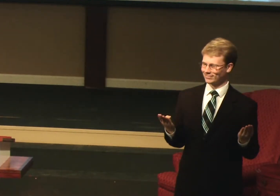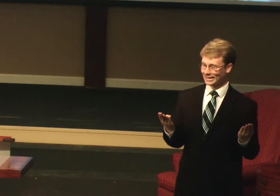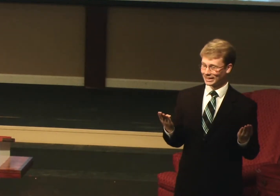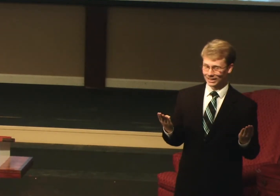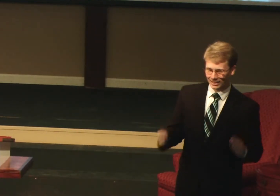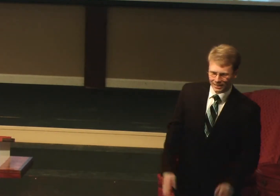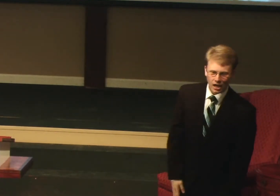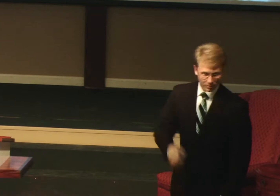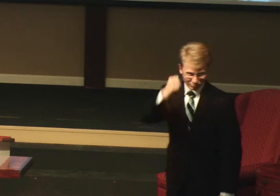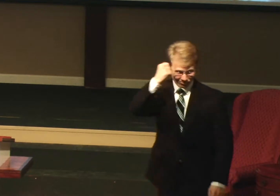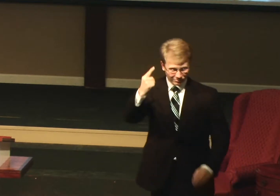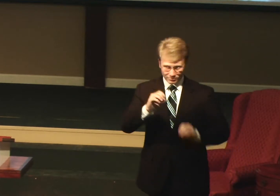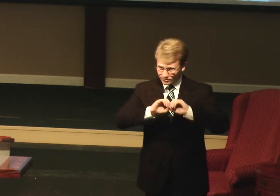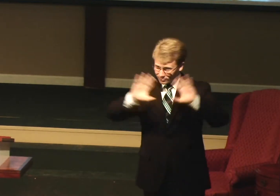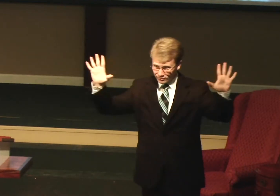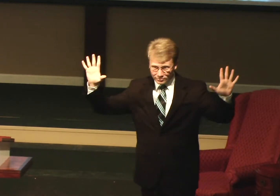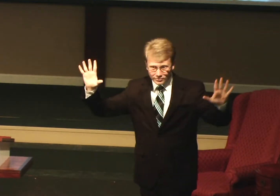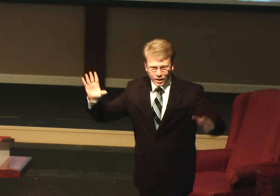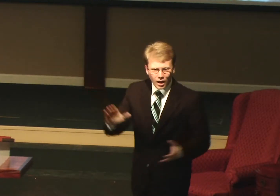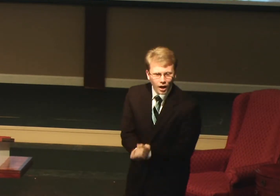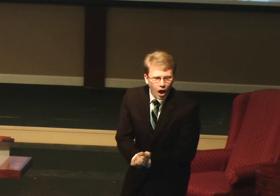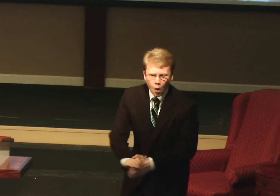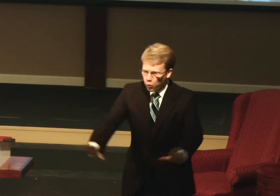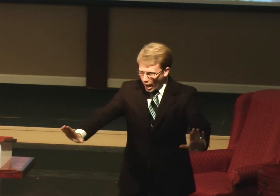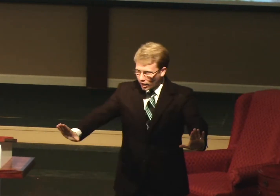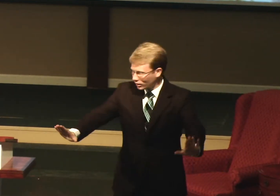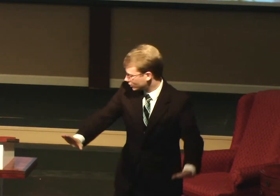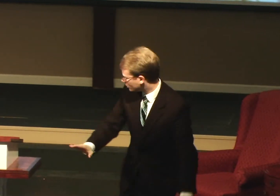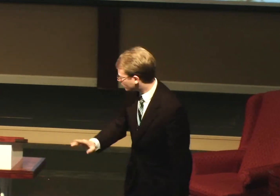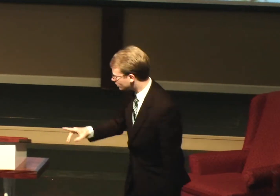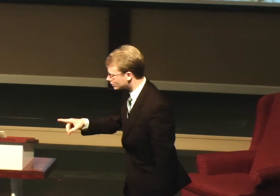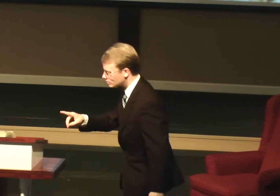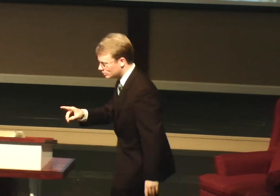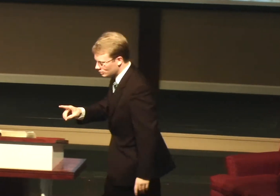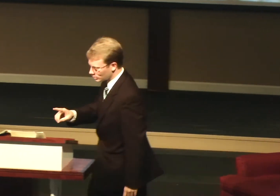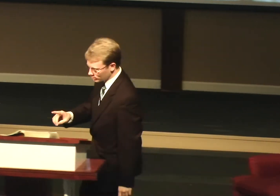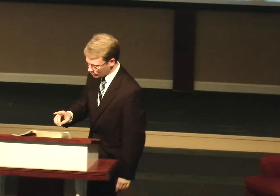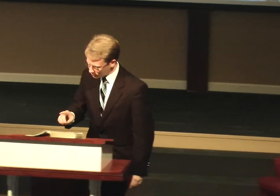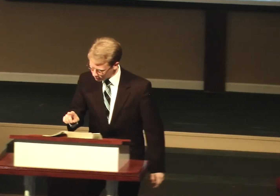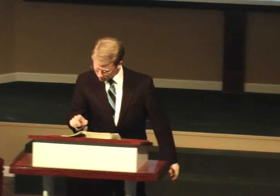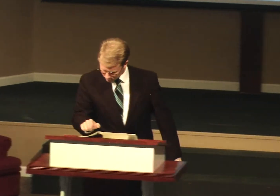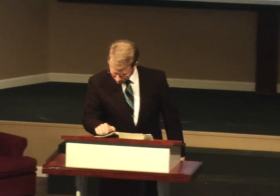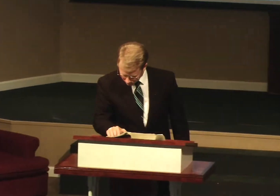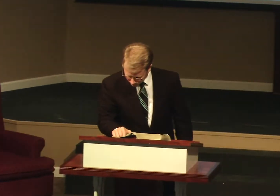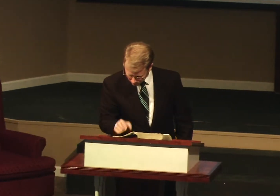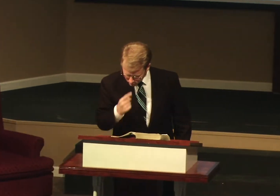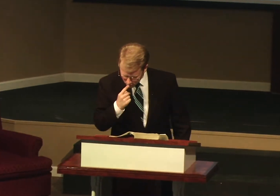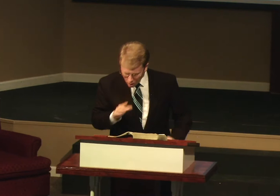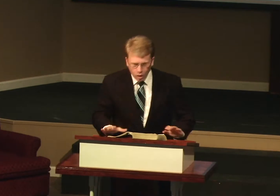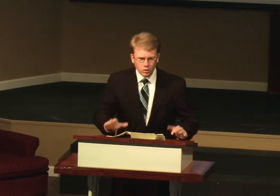all the time, a blue and a red. Dual citizenship. But look at what this